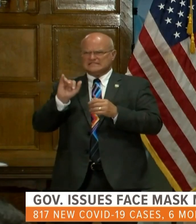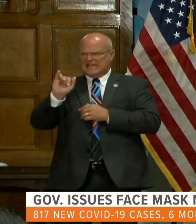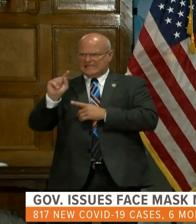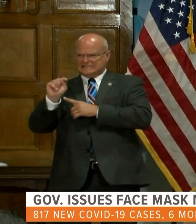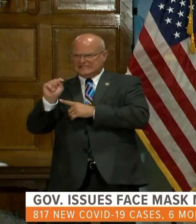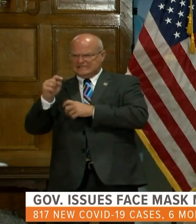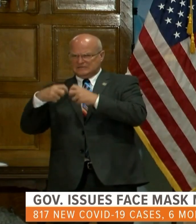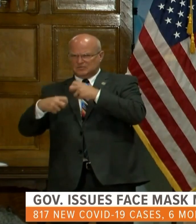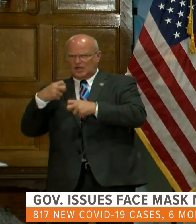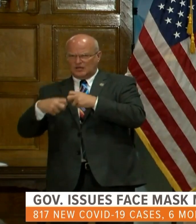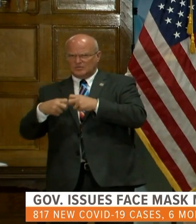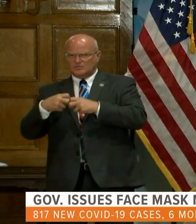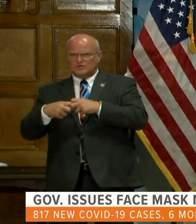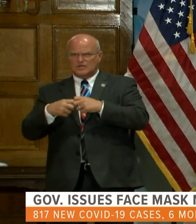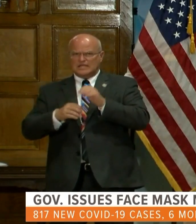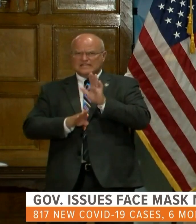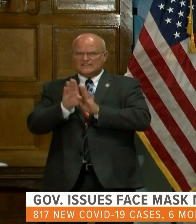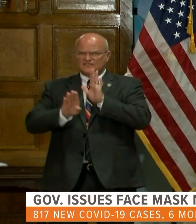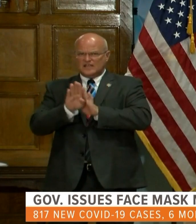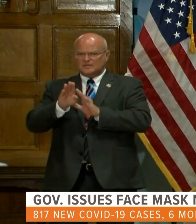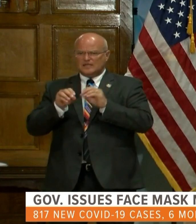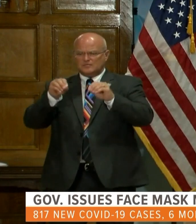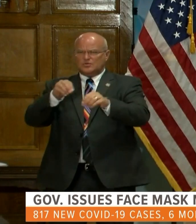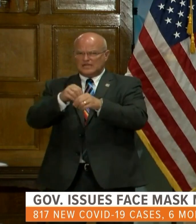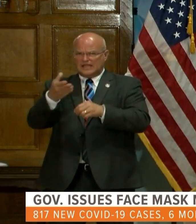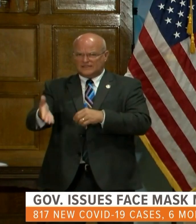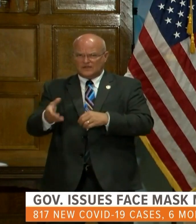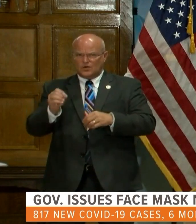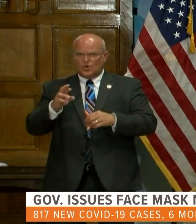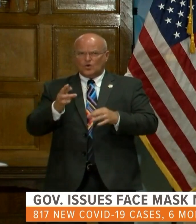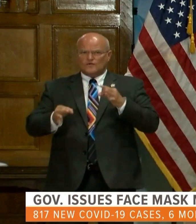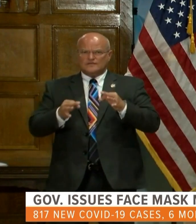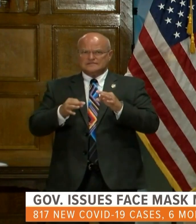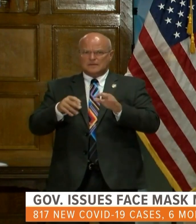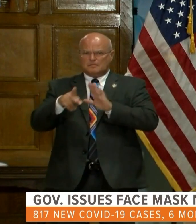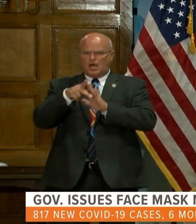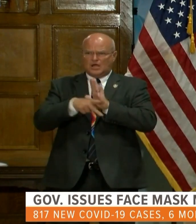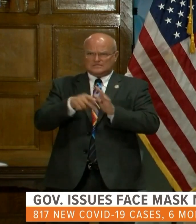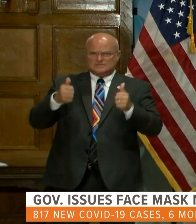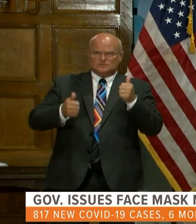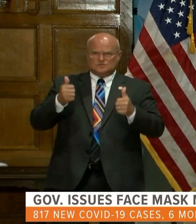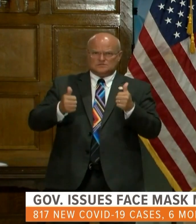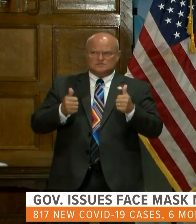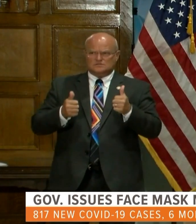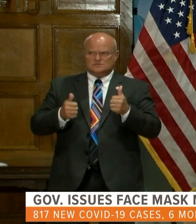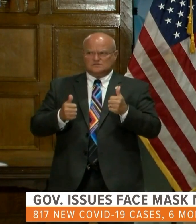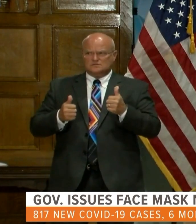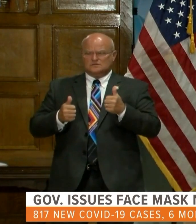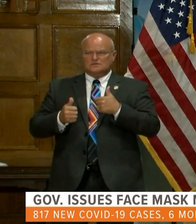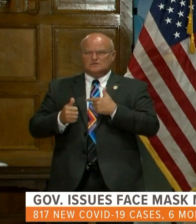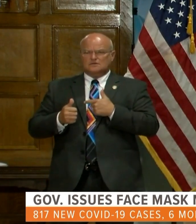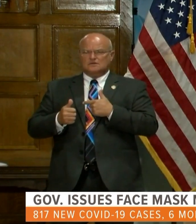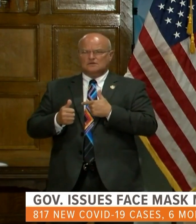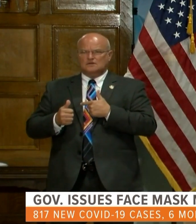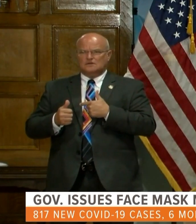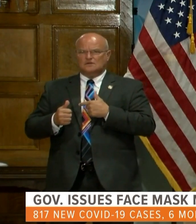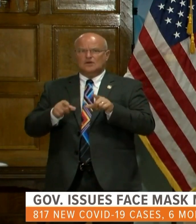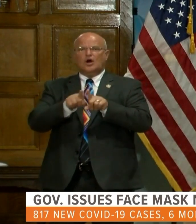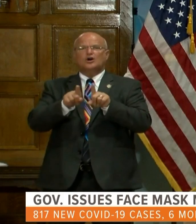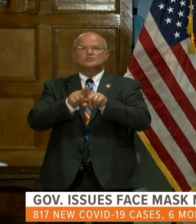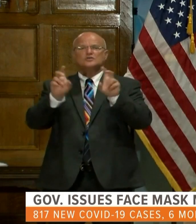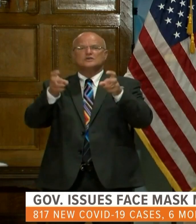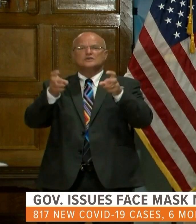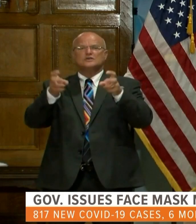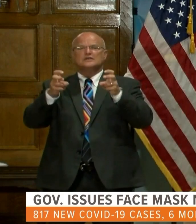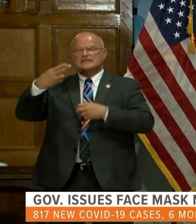IT issue and developing it and putting it out there, or whether it's a policy issue. Do you know the answer to that? There's also the